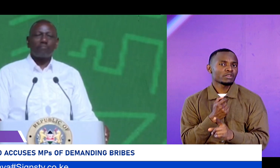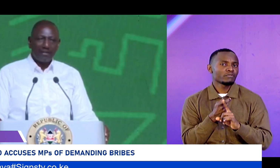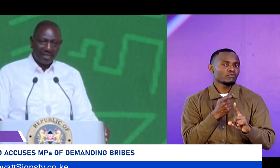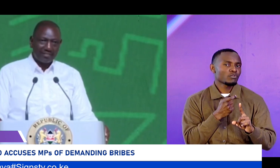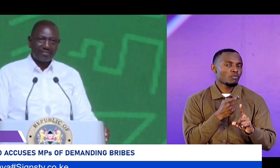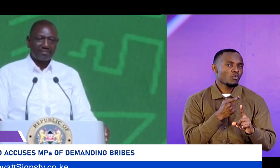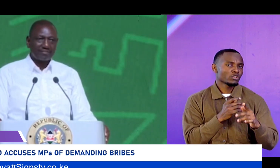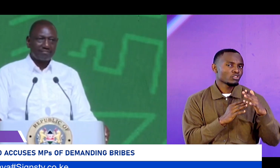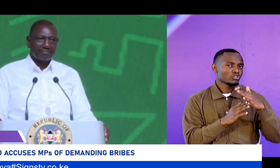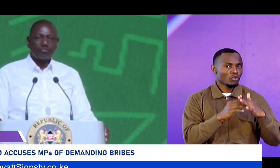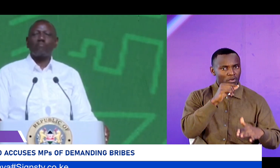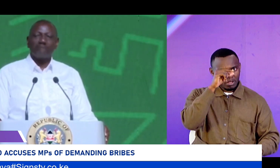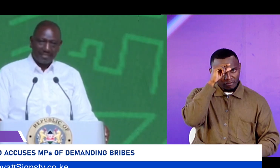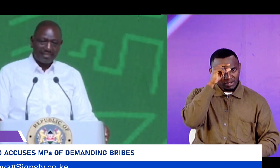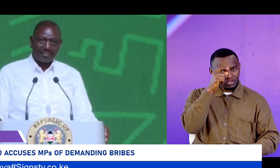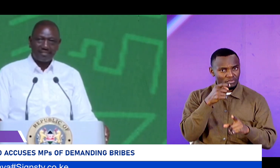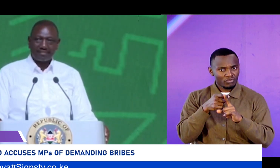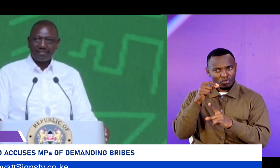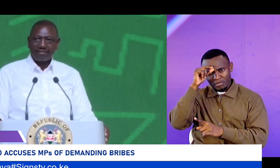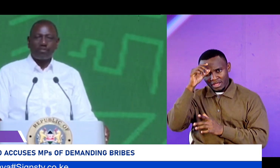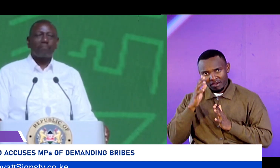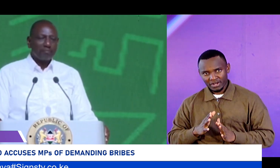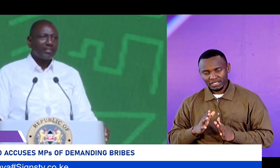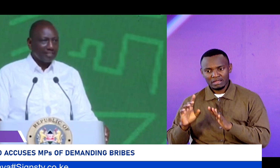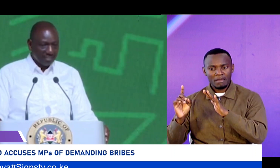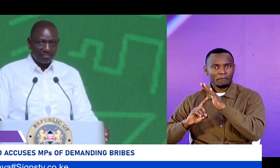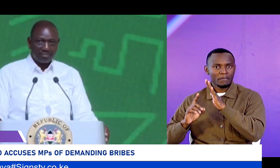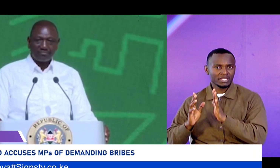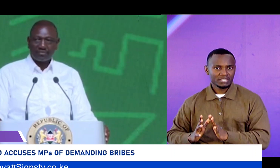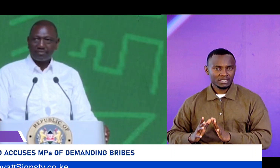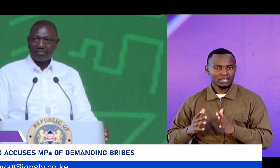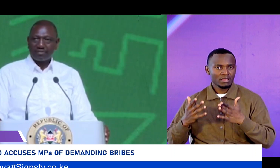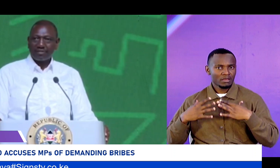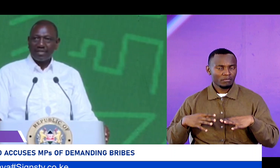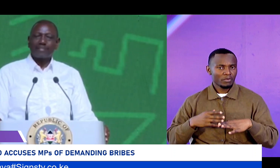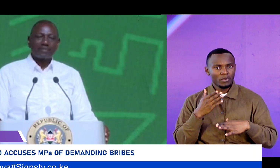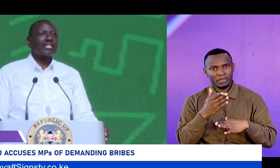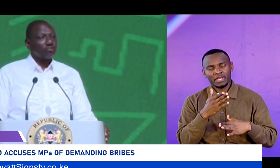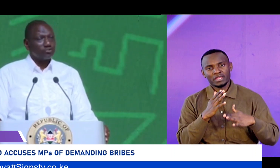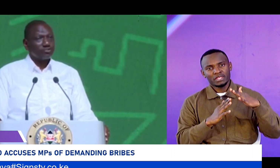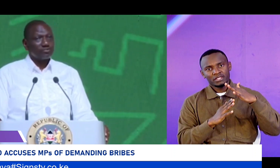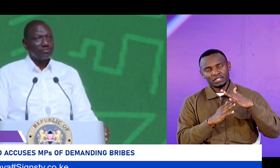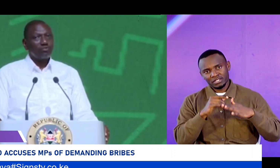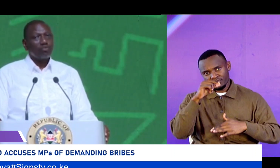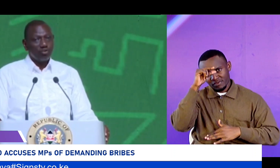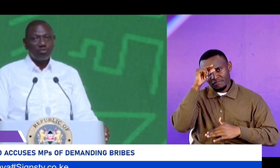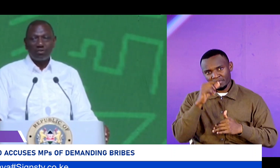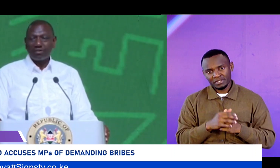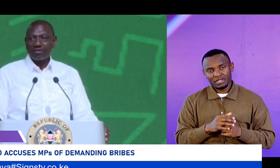from governors, from ministers, from people in the executive, especially those who go